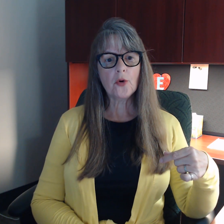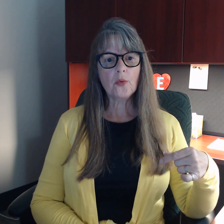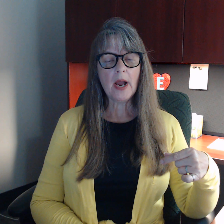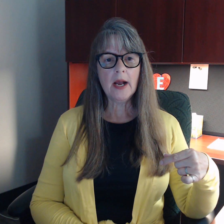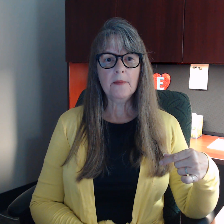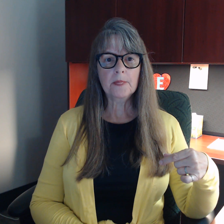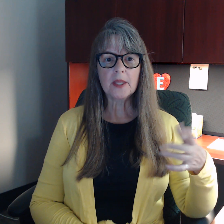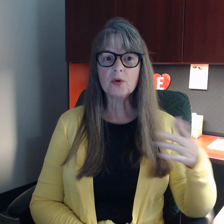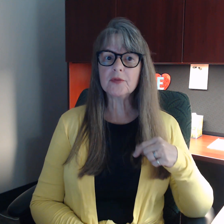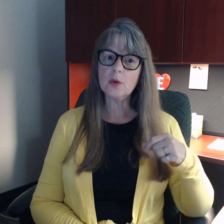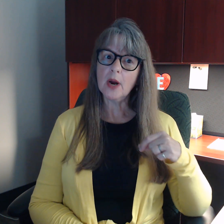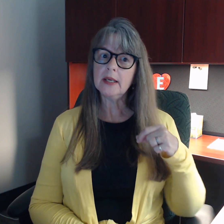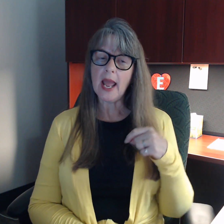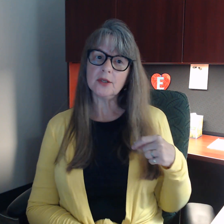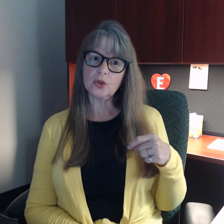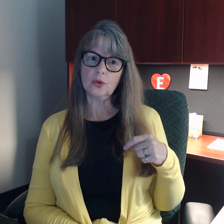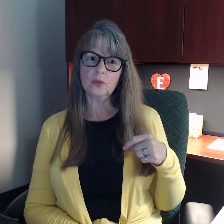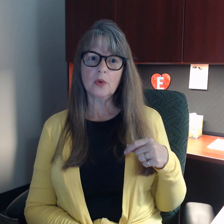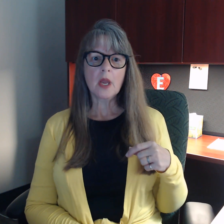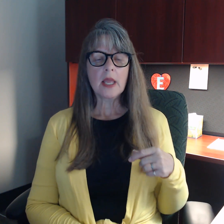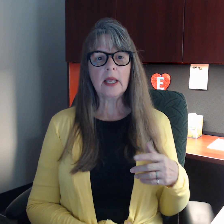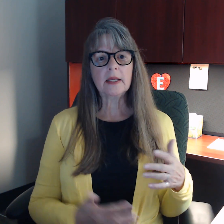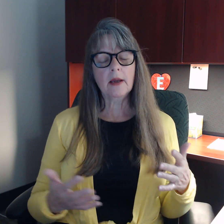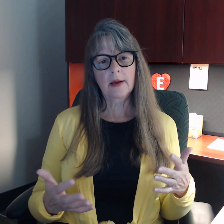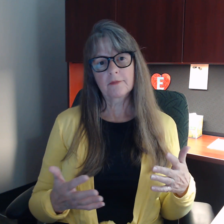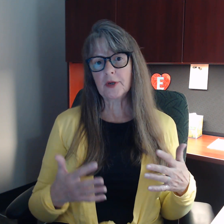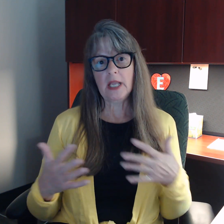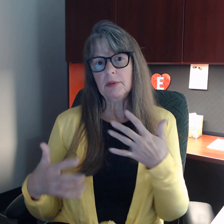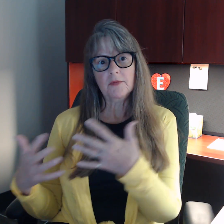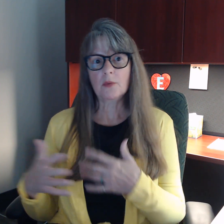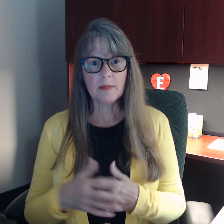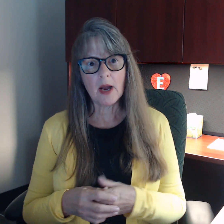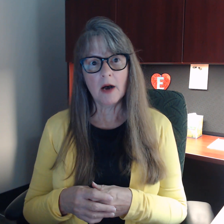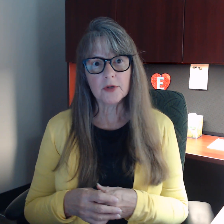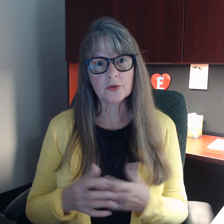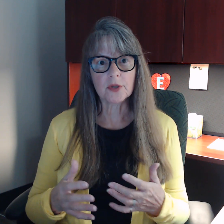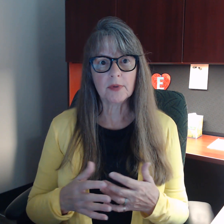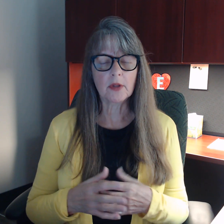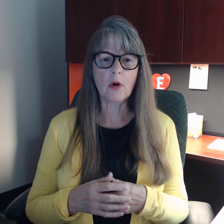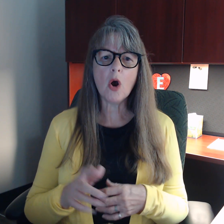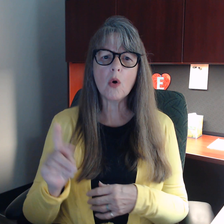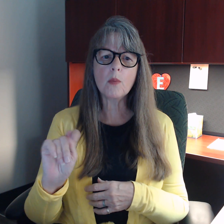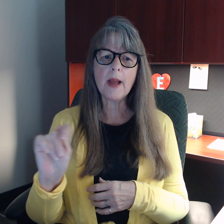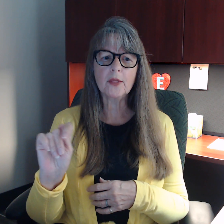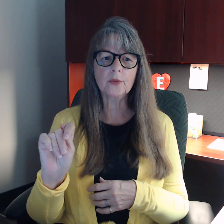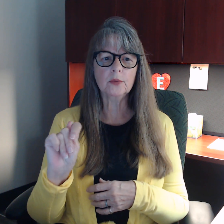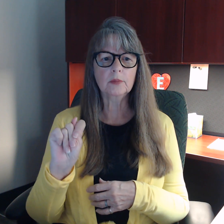So, so if someone asks you, like, for example, if they were in my office or something, they go, oh, bathroom, and